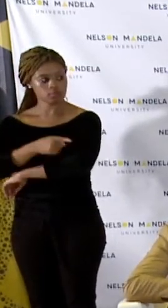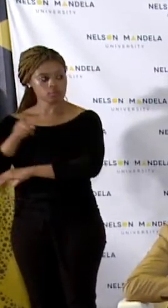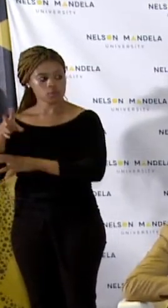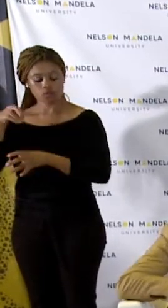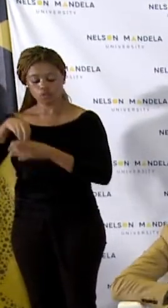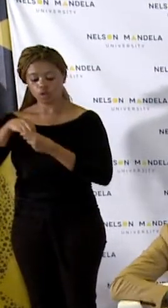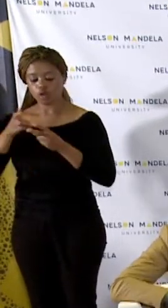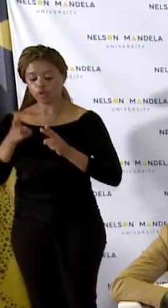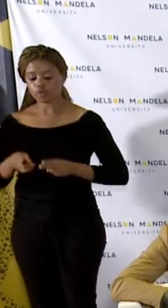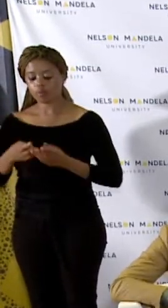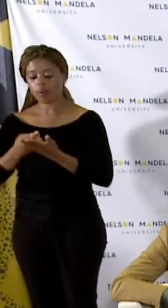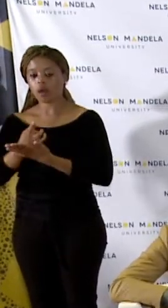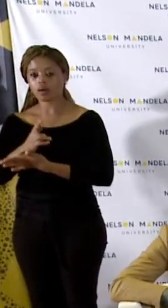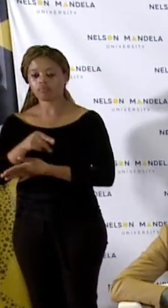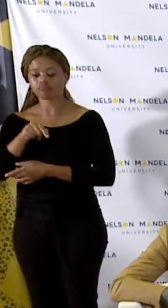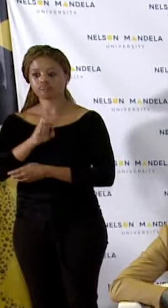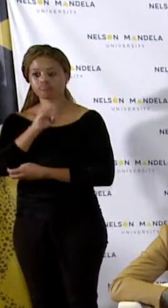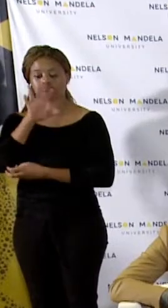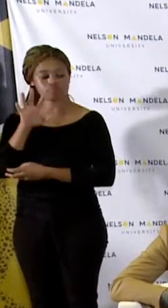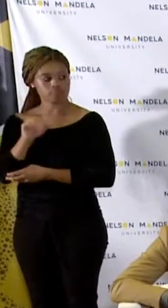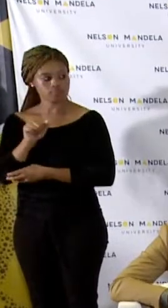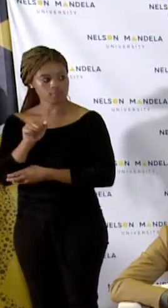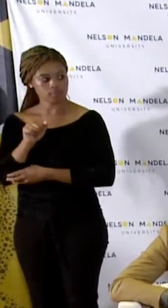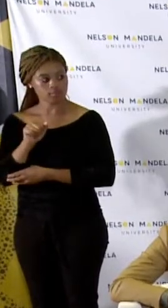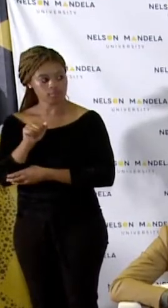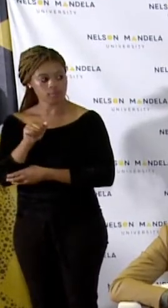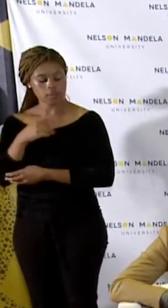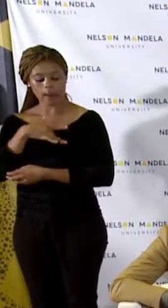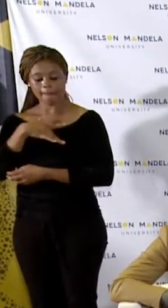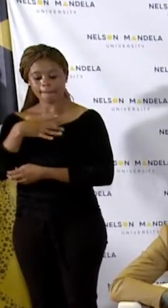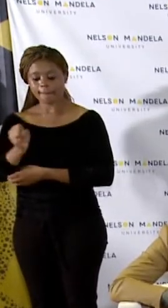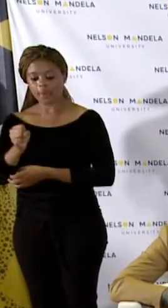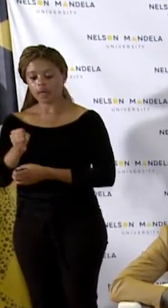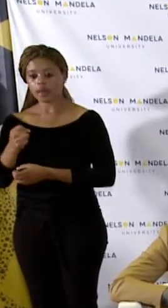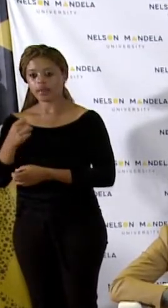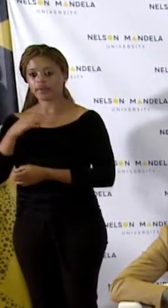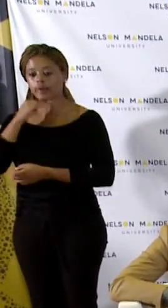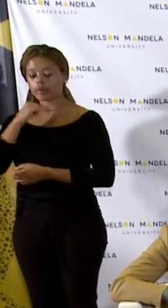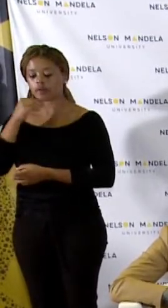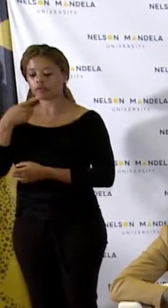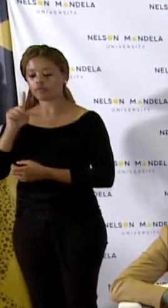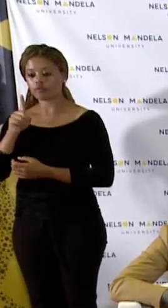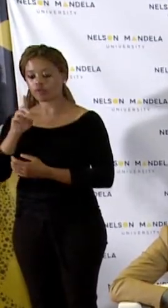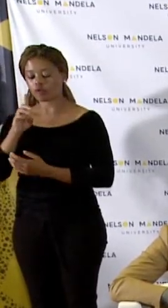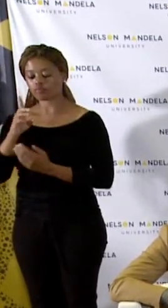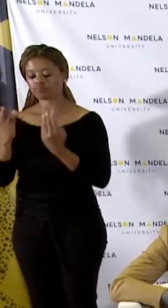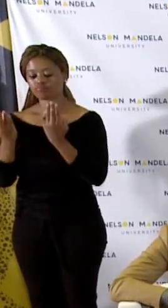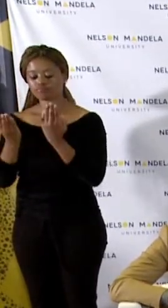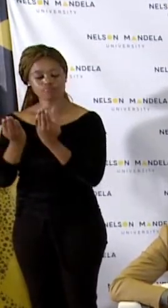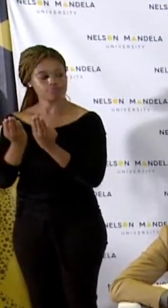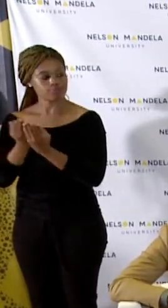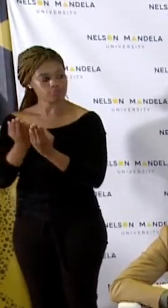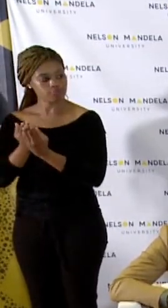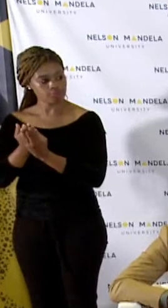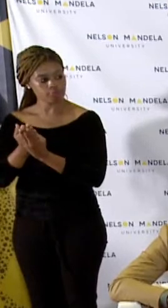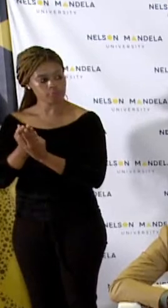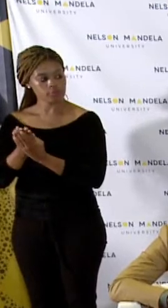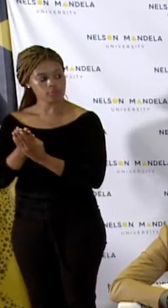contribution to human rights in South Africa was being brave enough to document what happened during